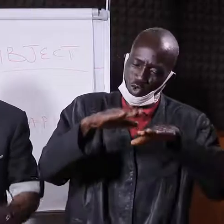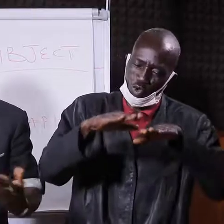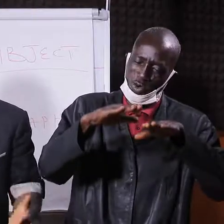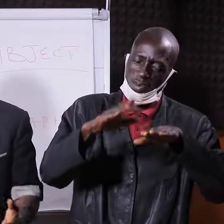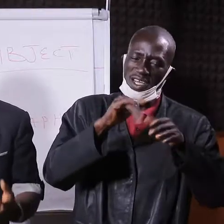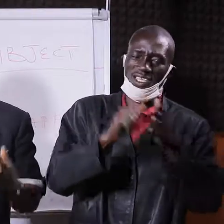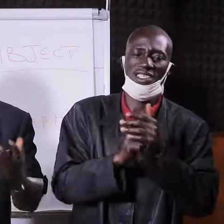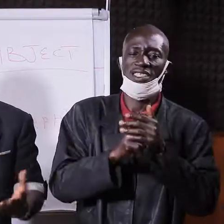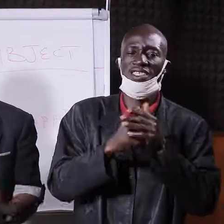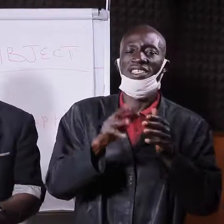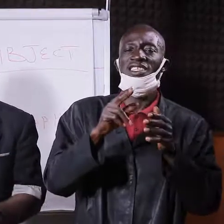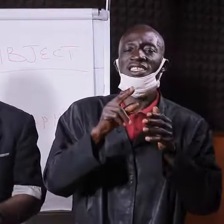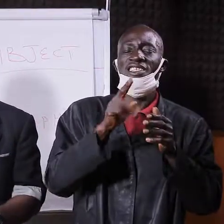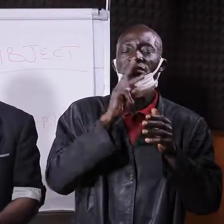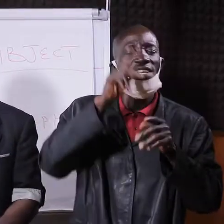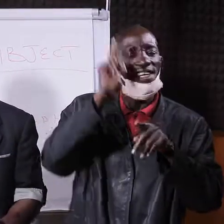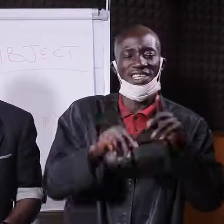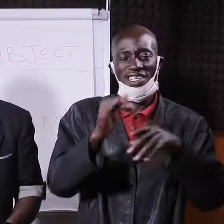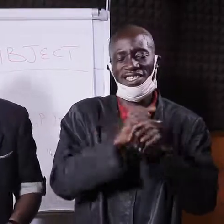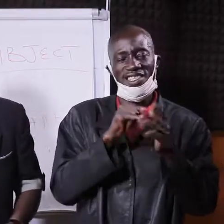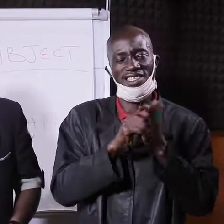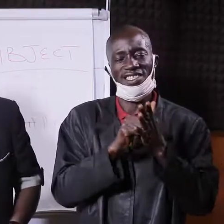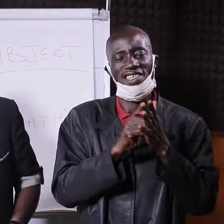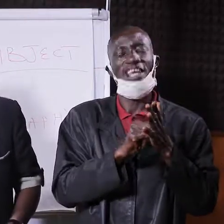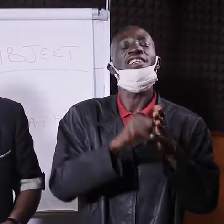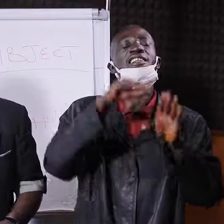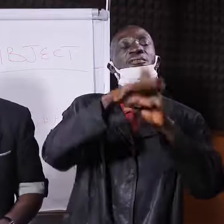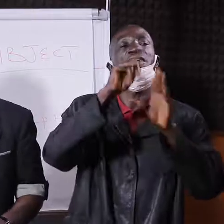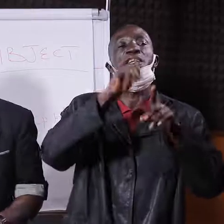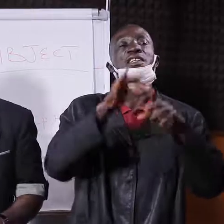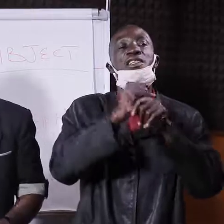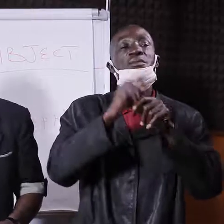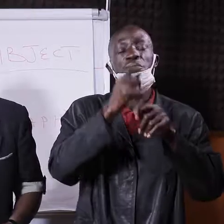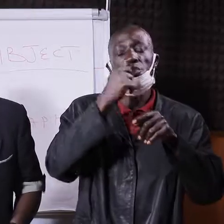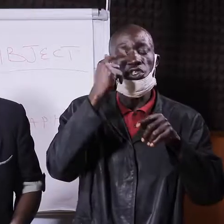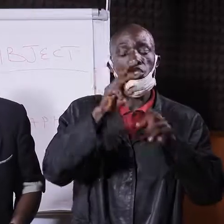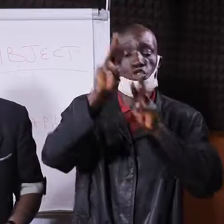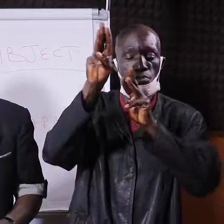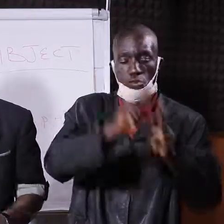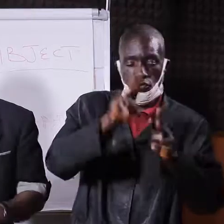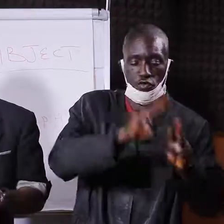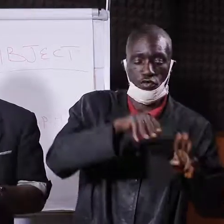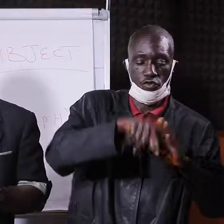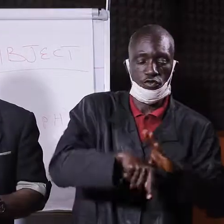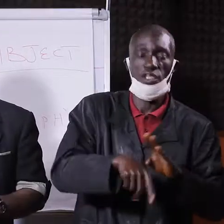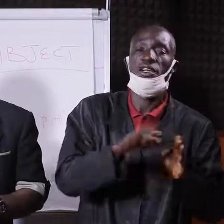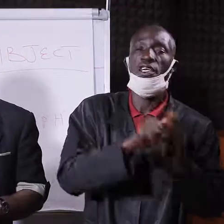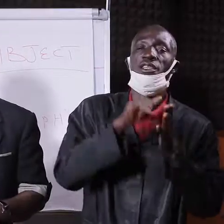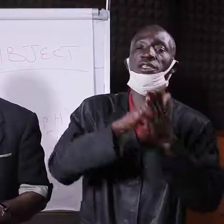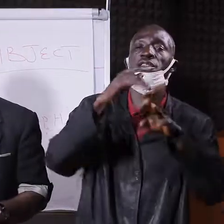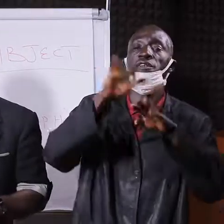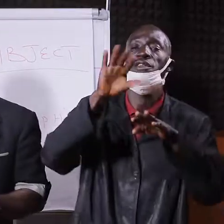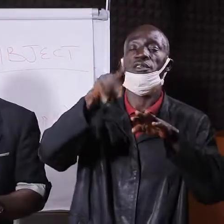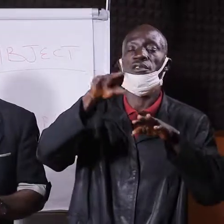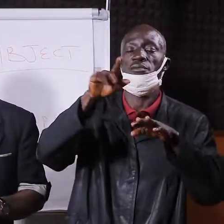range at which it will be available for the plant, it will move downwards. And as it moves downwards, it affects